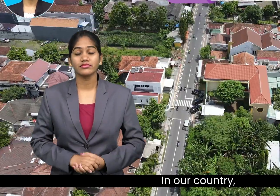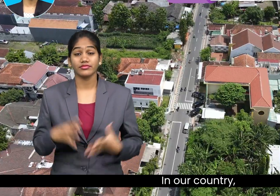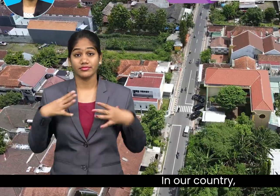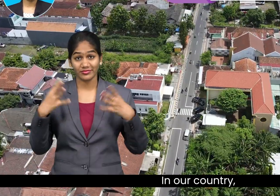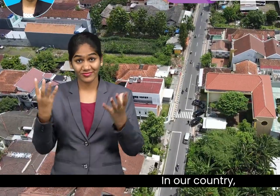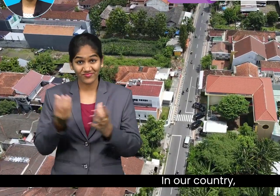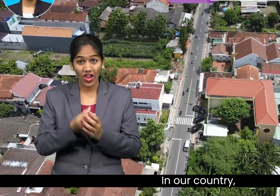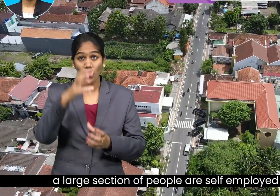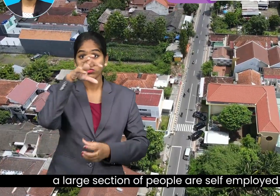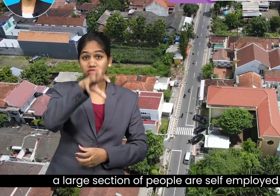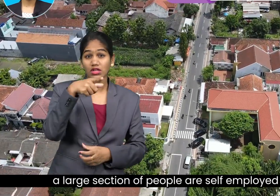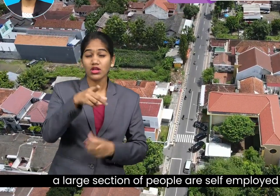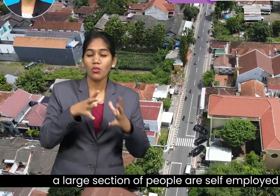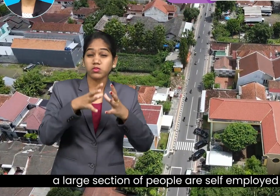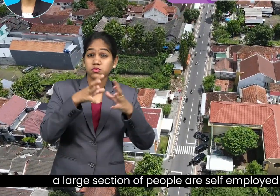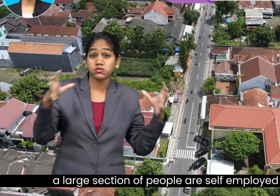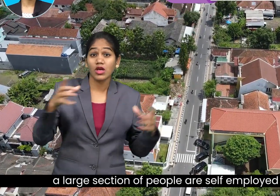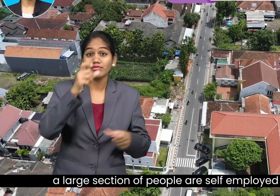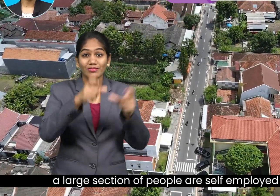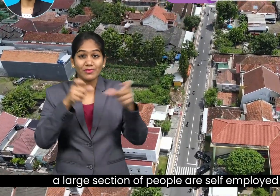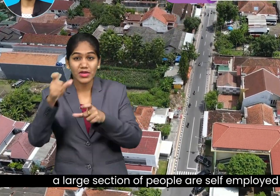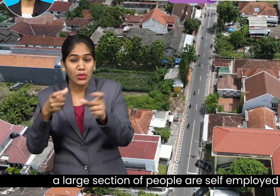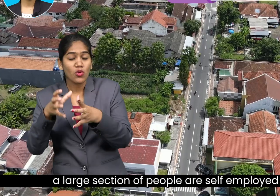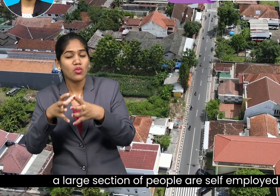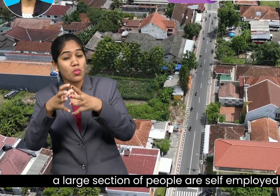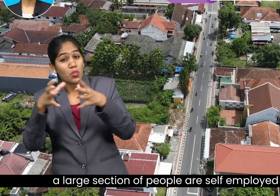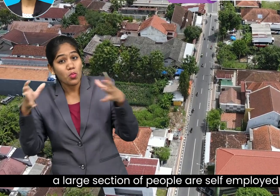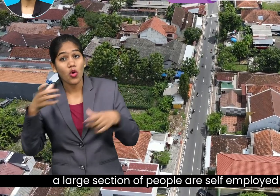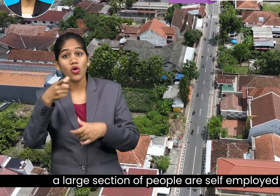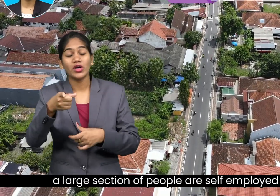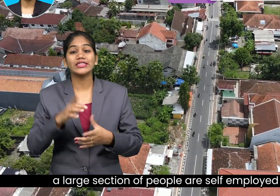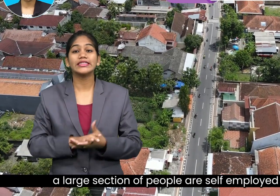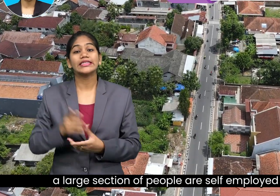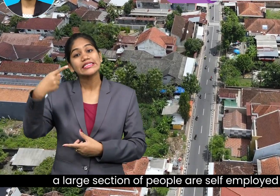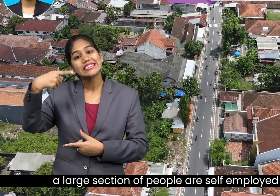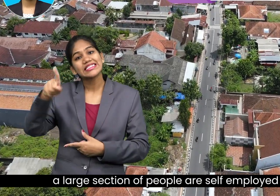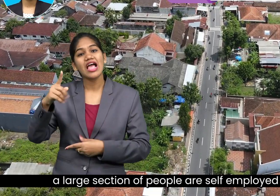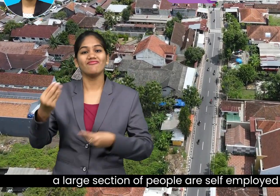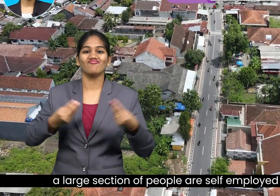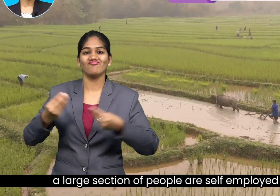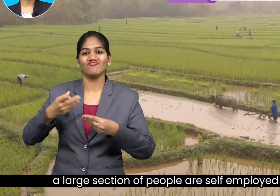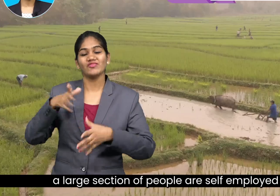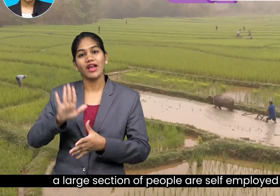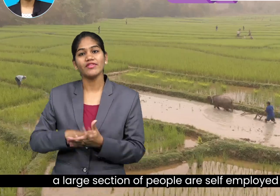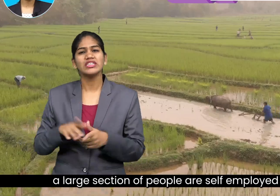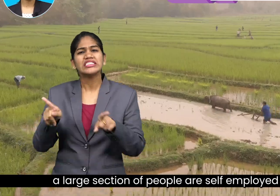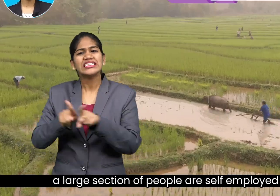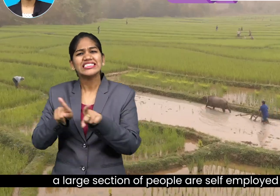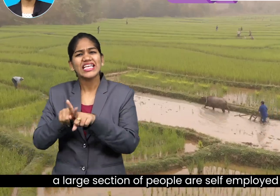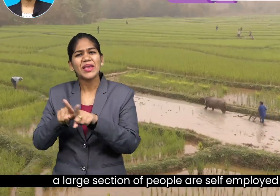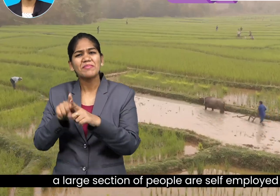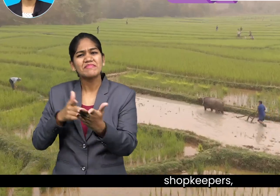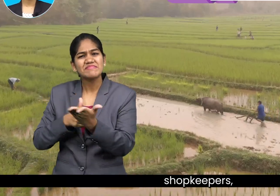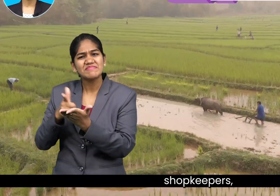In our country, a large section of people are self-employed like